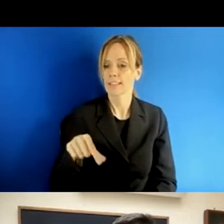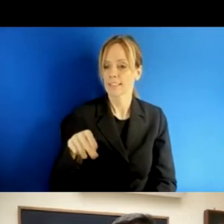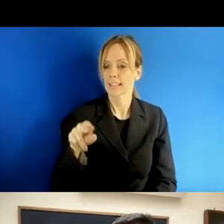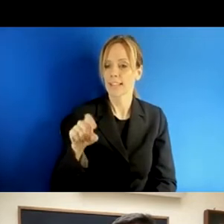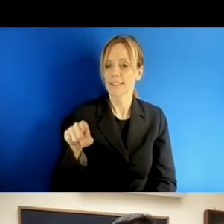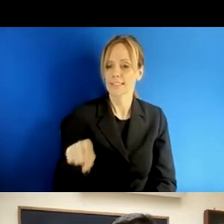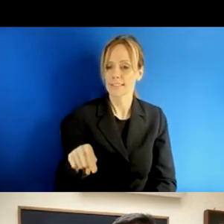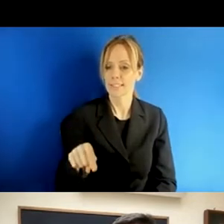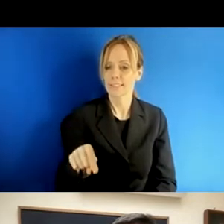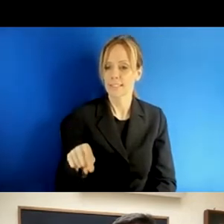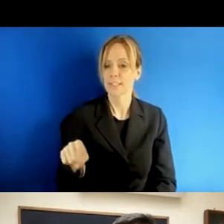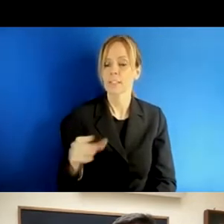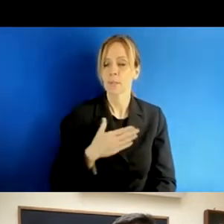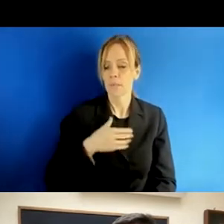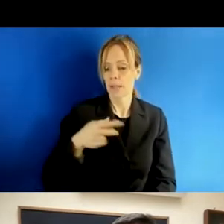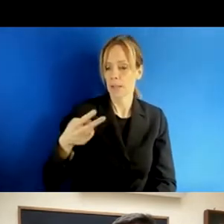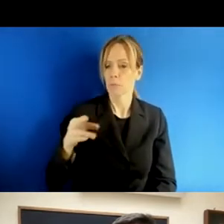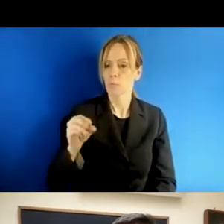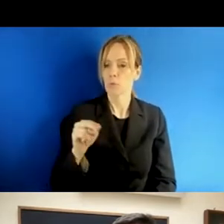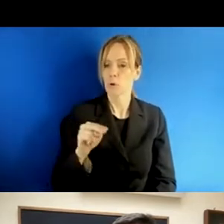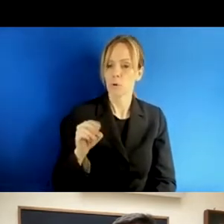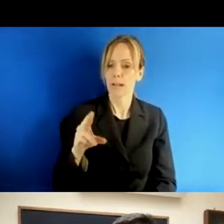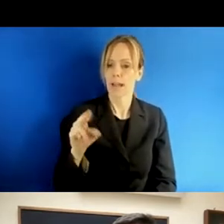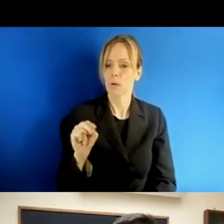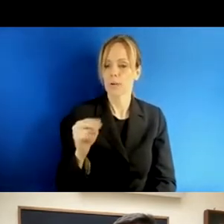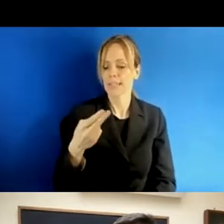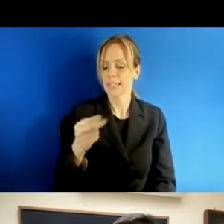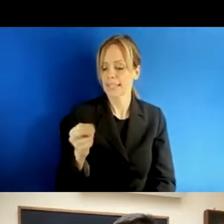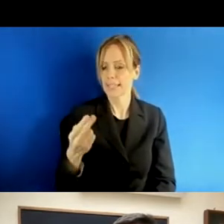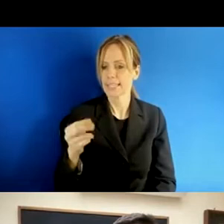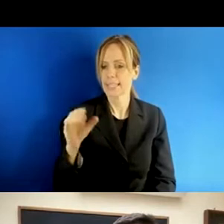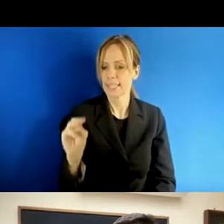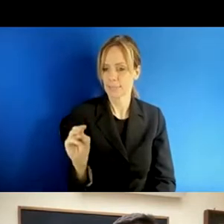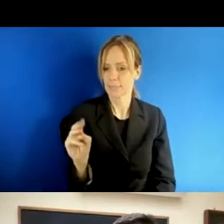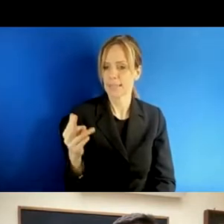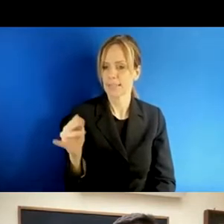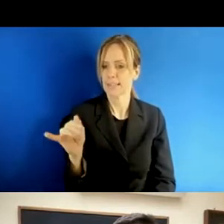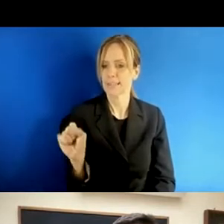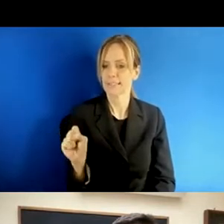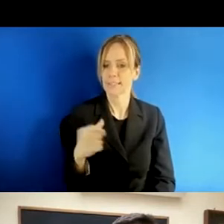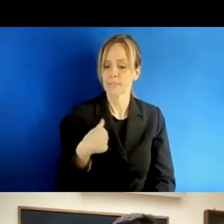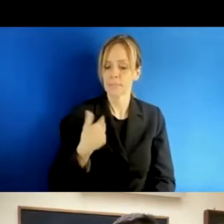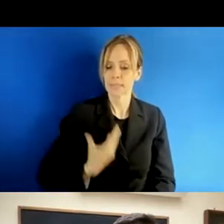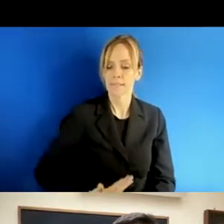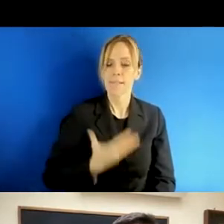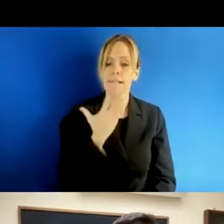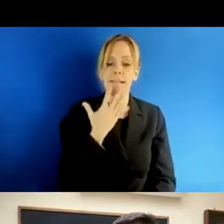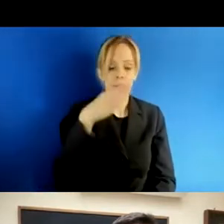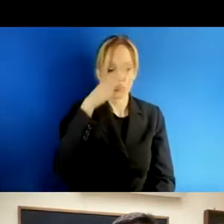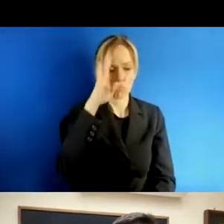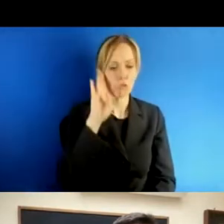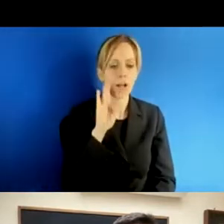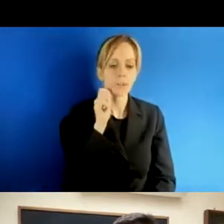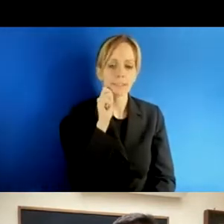the he, him, his series. I am a brown